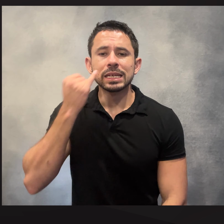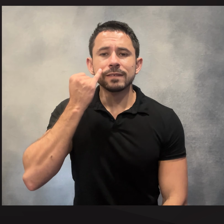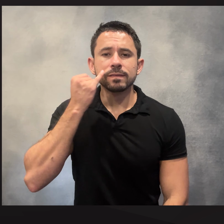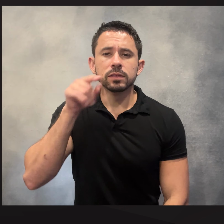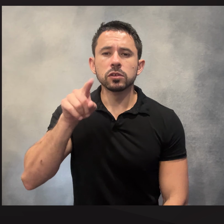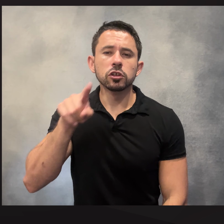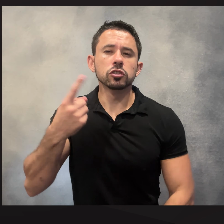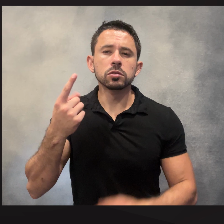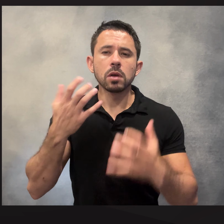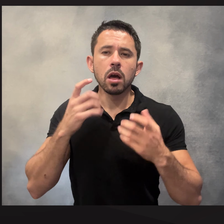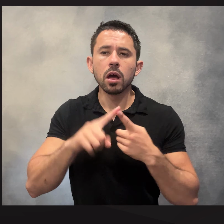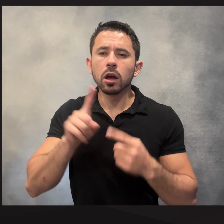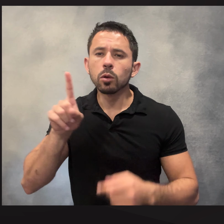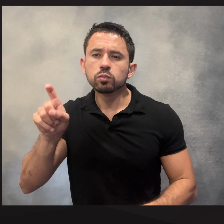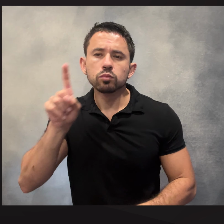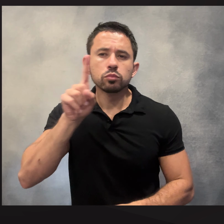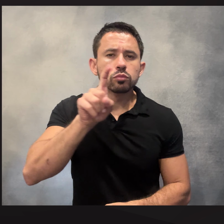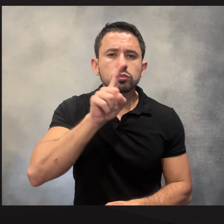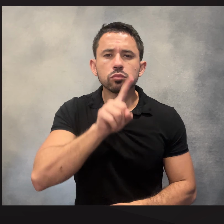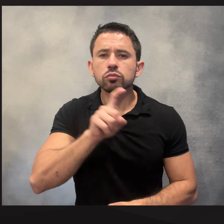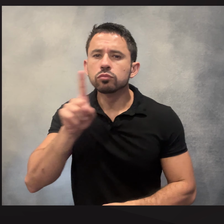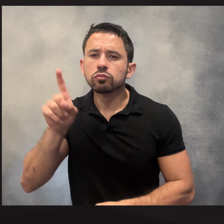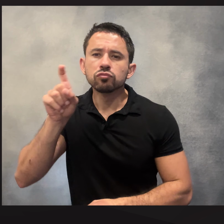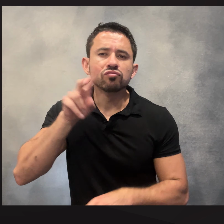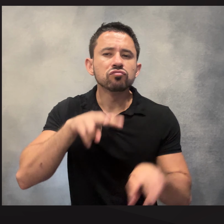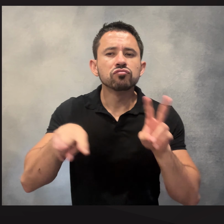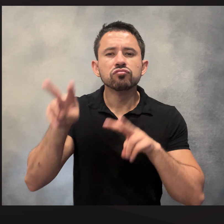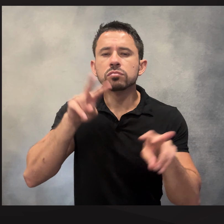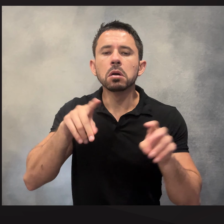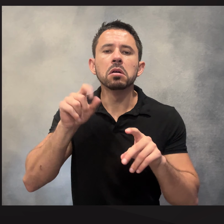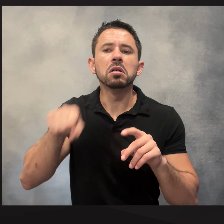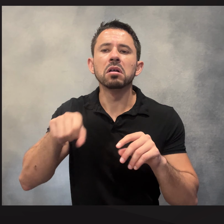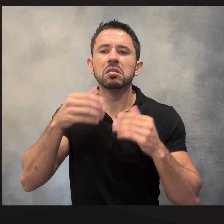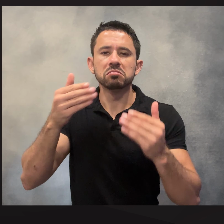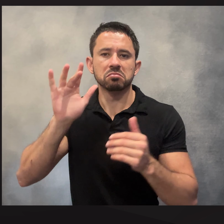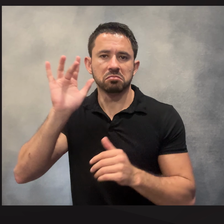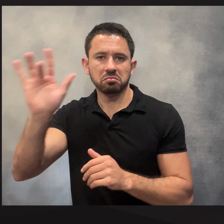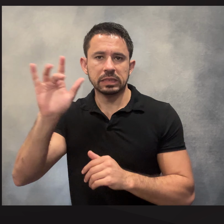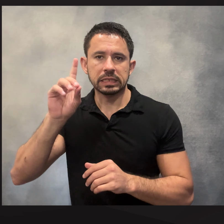If you just want to browse, you can also look at the Data tab.